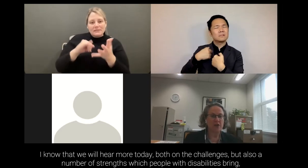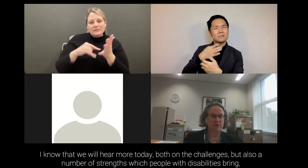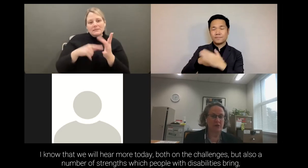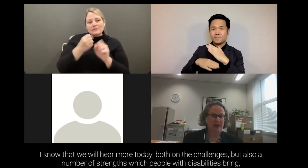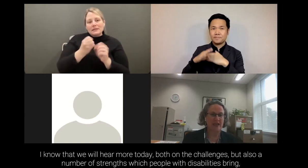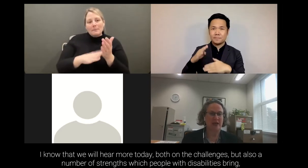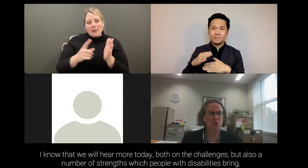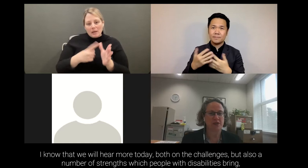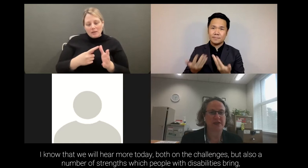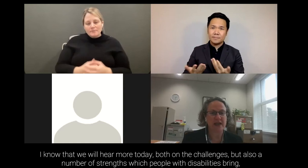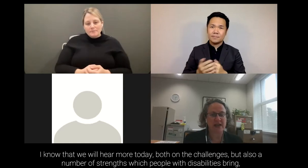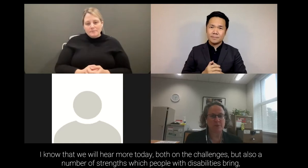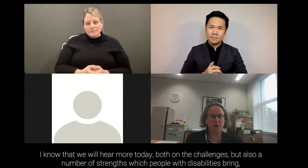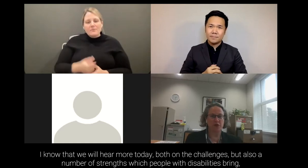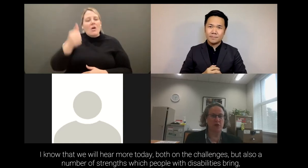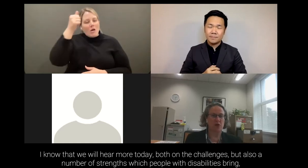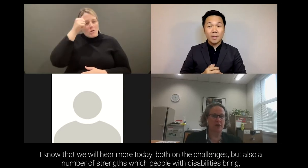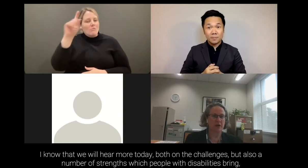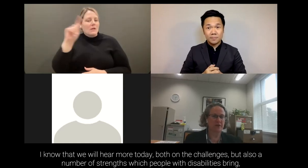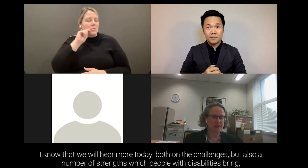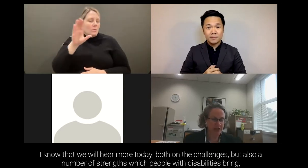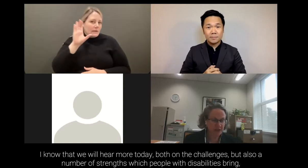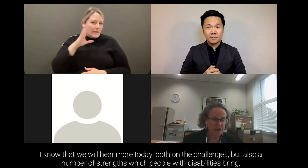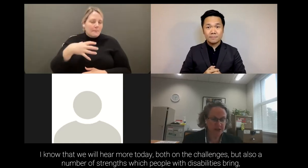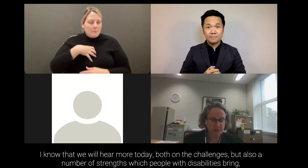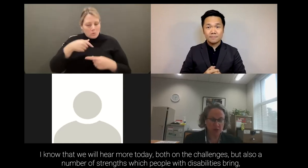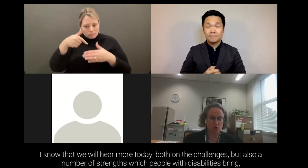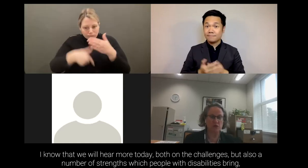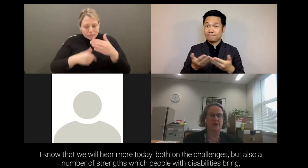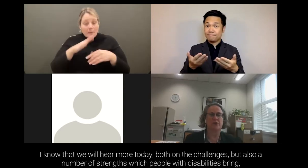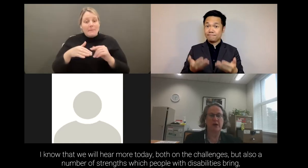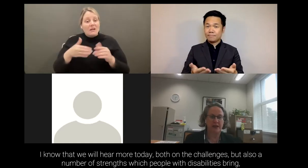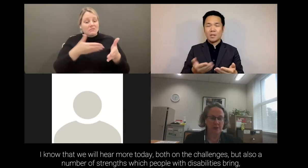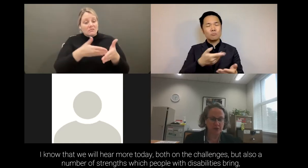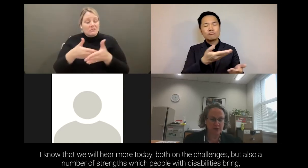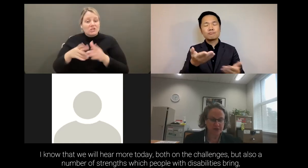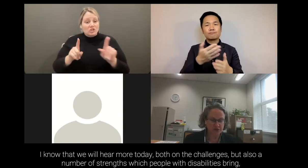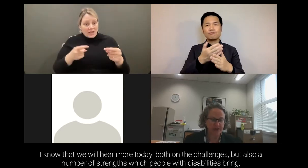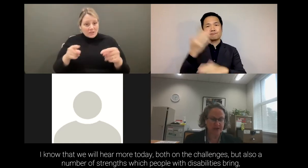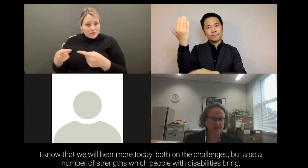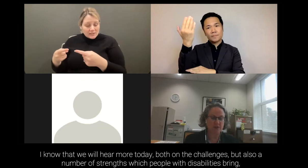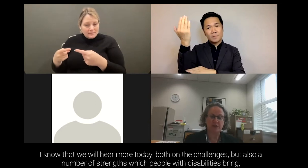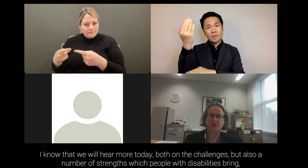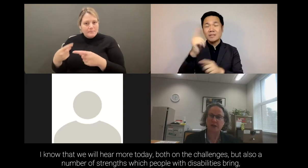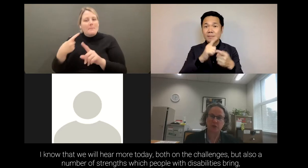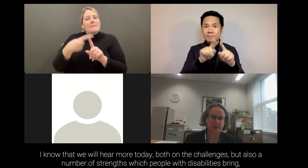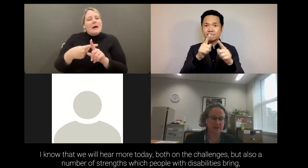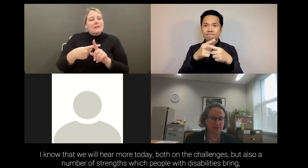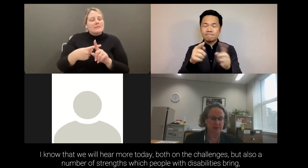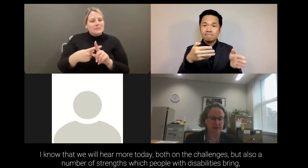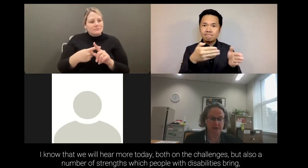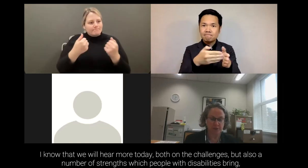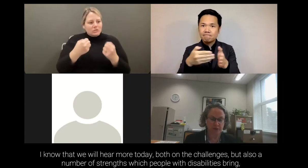I know that we will hear more today, both on the challenges, but also a number of strengths which people